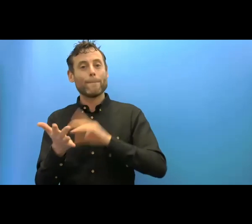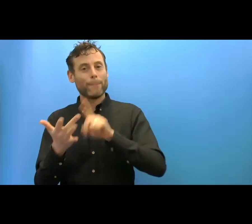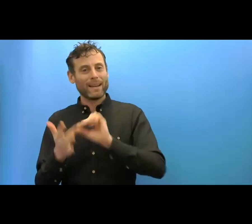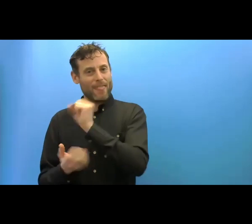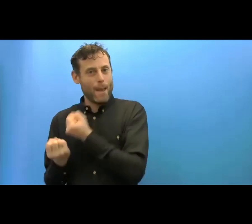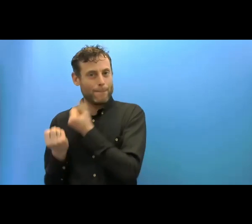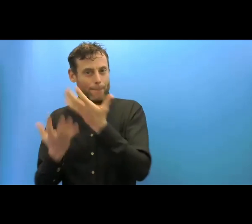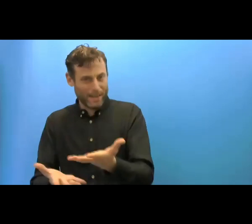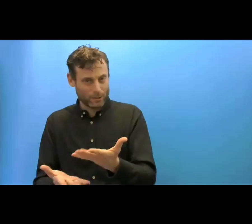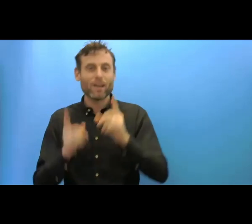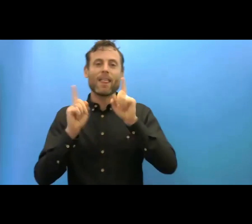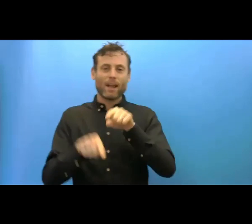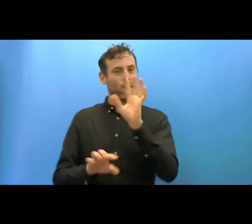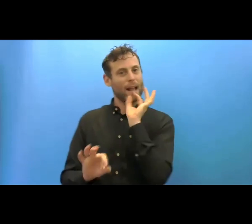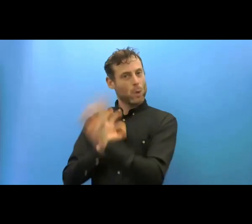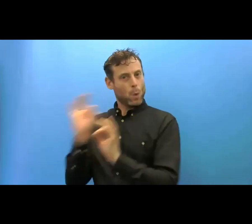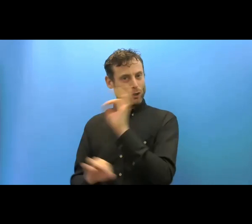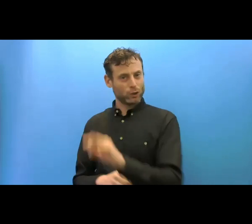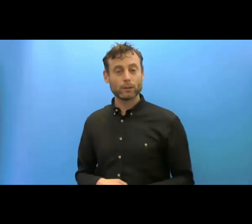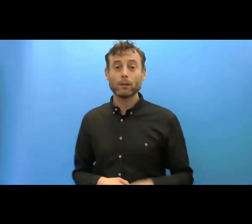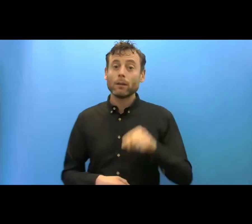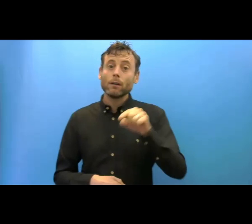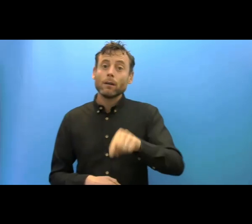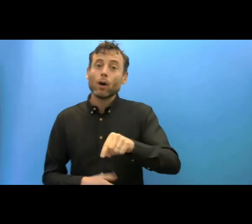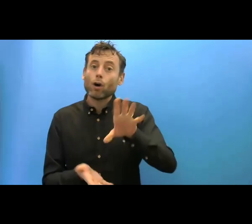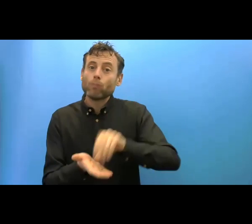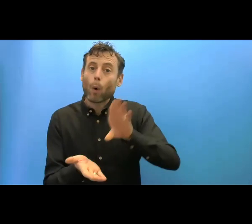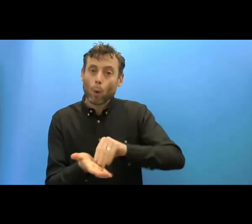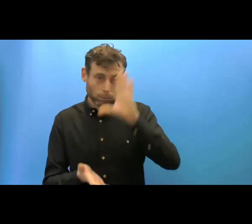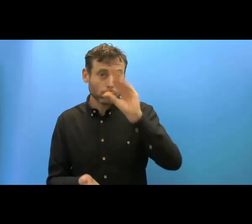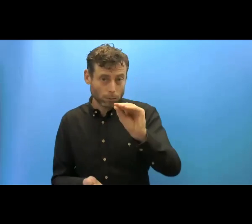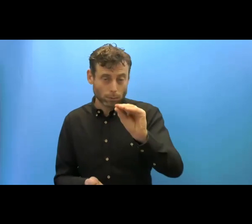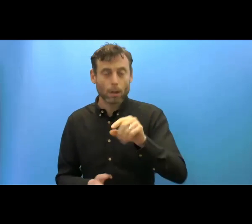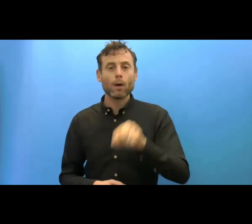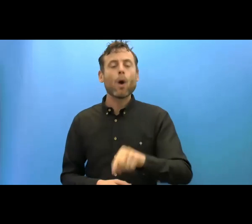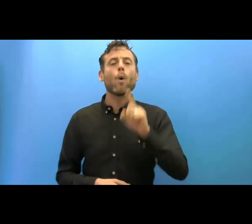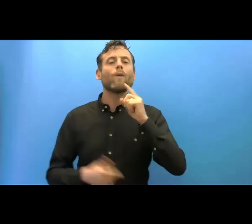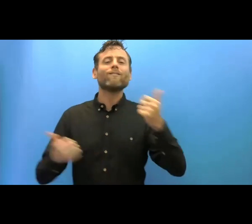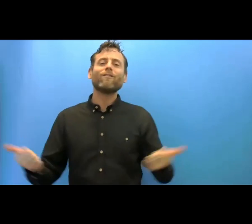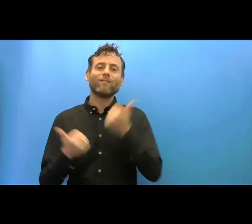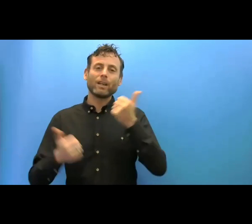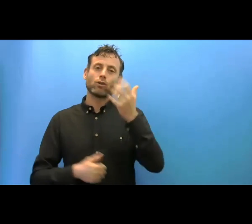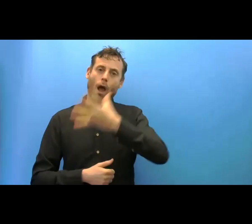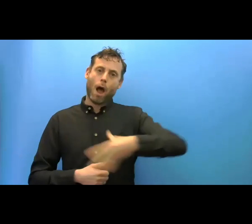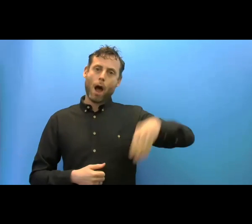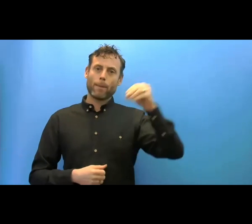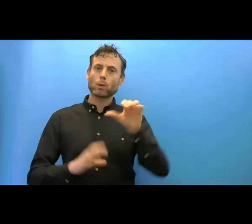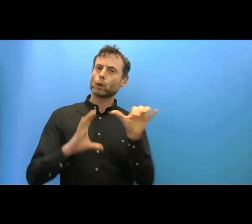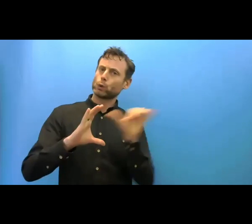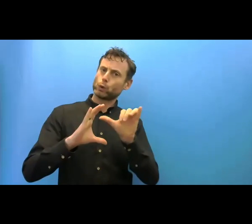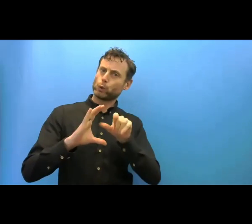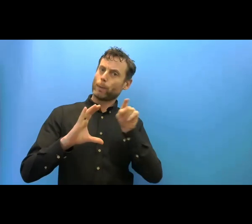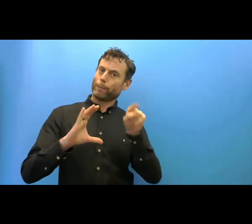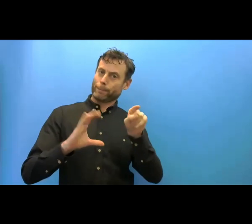quick reminder, we are videoing this. It's going to be recorded and it's going to be uploaded onto Unlimited's YouTube channel so that people can watch in different